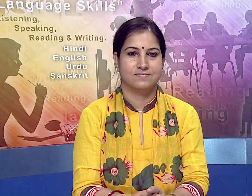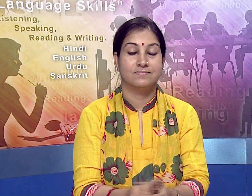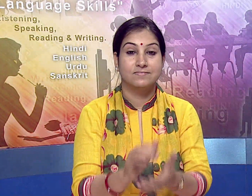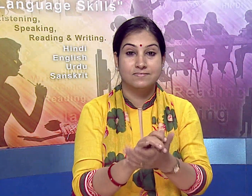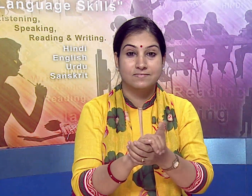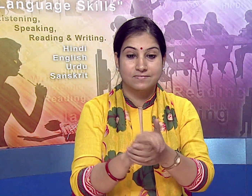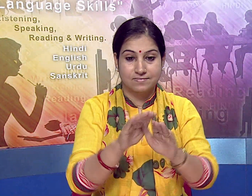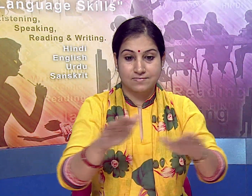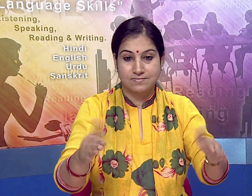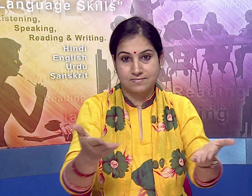Dear students,